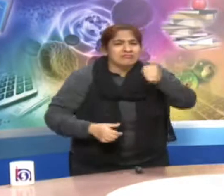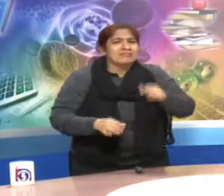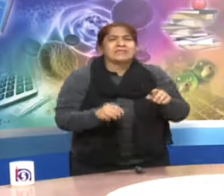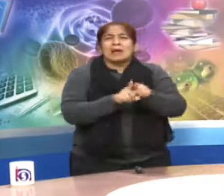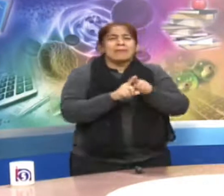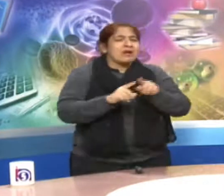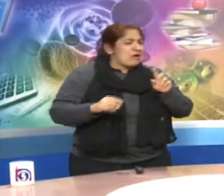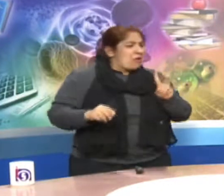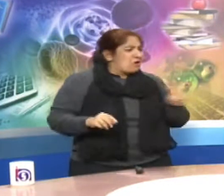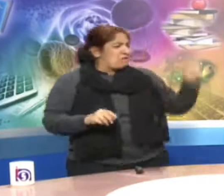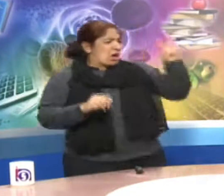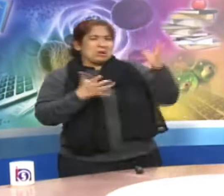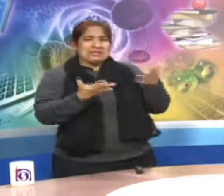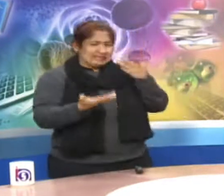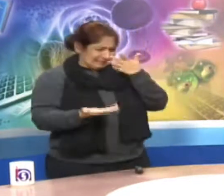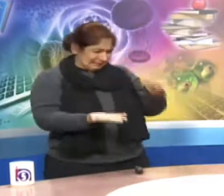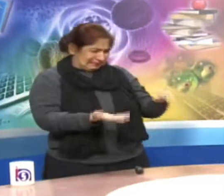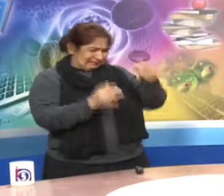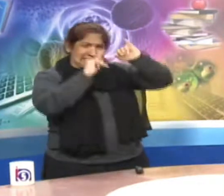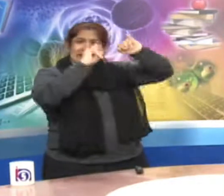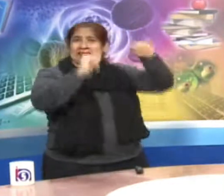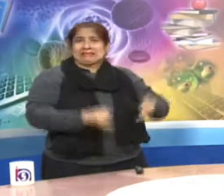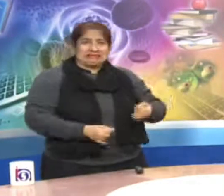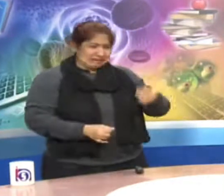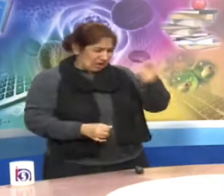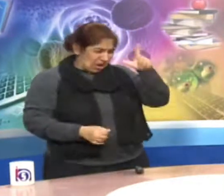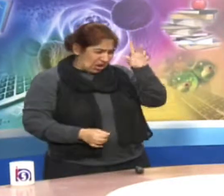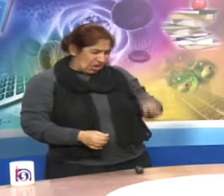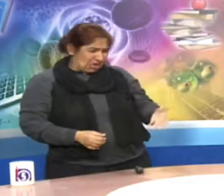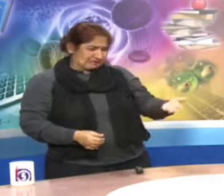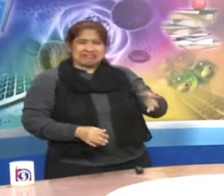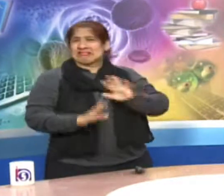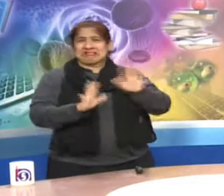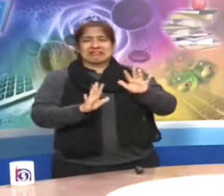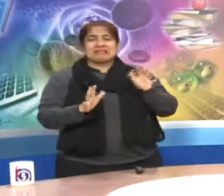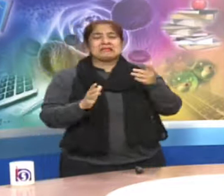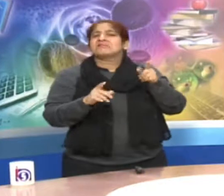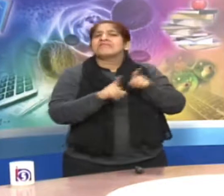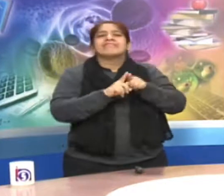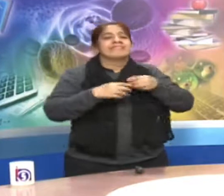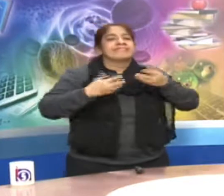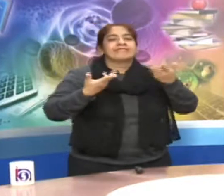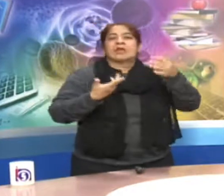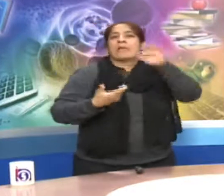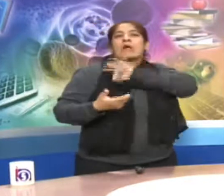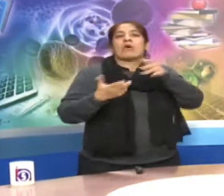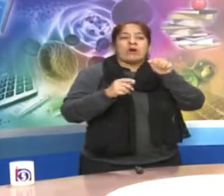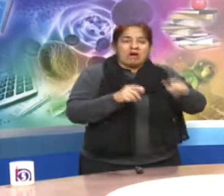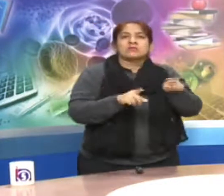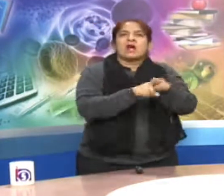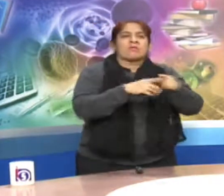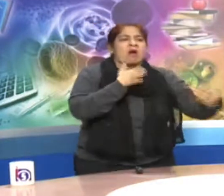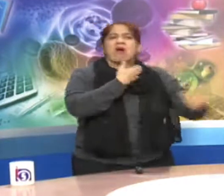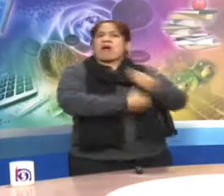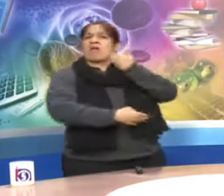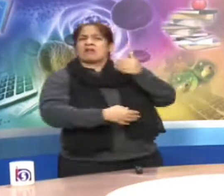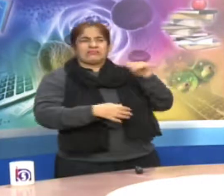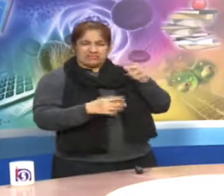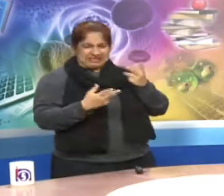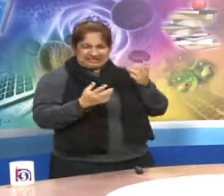value goods are the goods and the products which have no quality, zero quality. It only